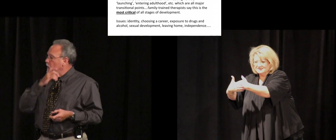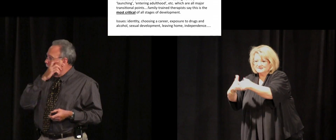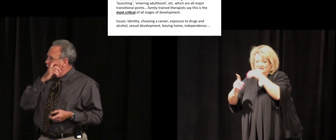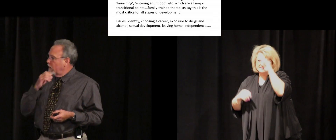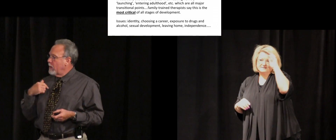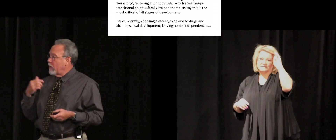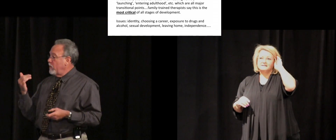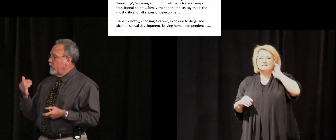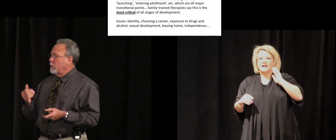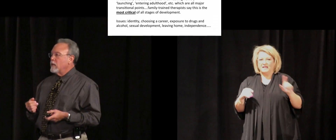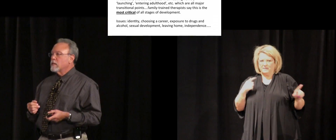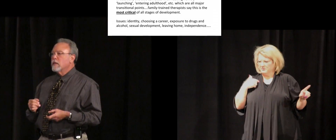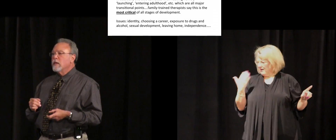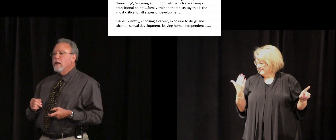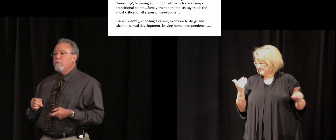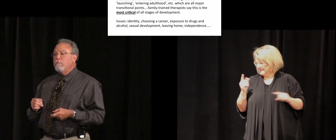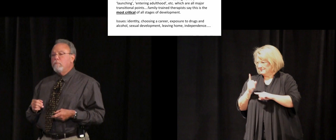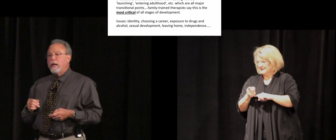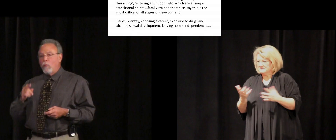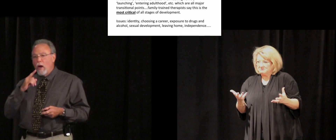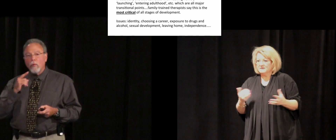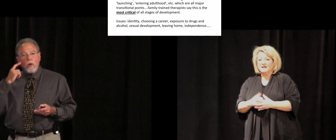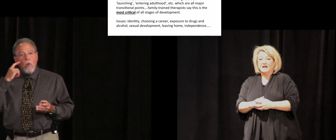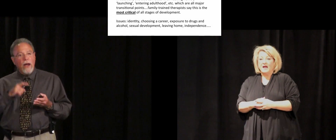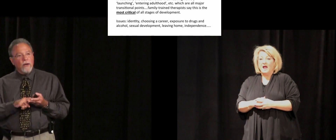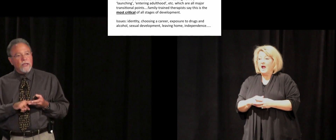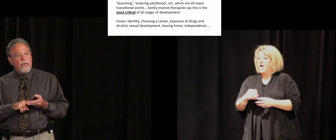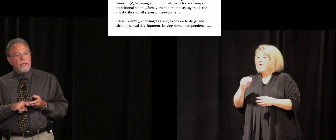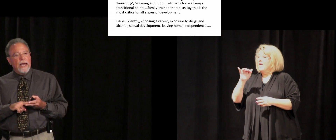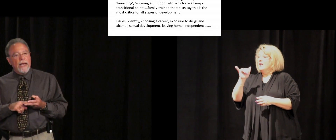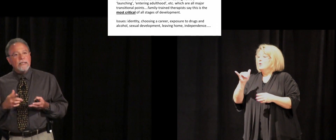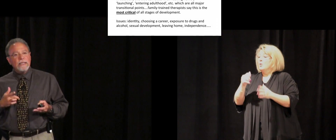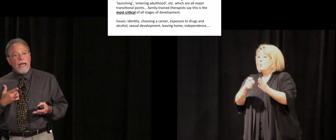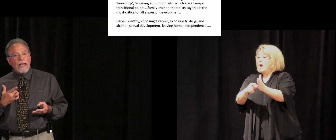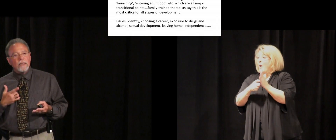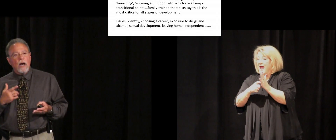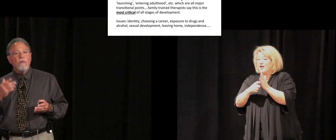And you can make up and do this a lot of catch-up work.